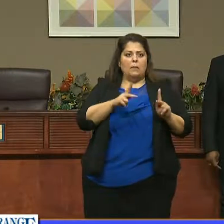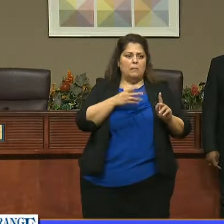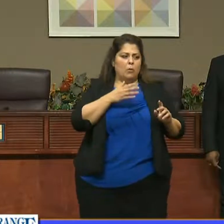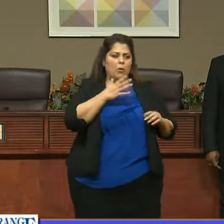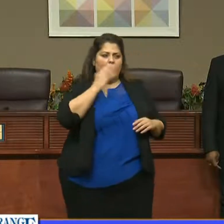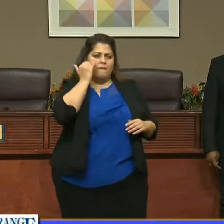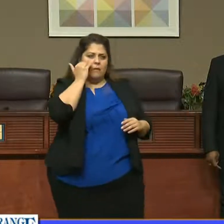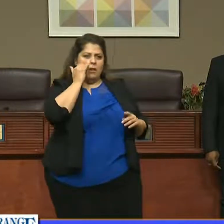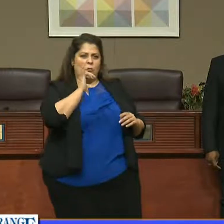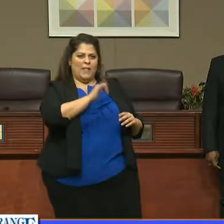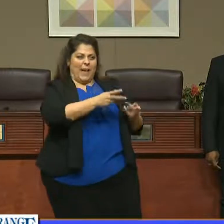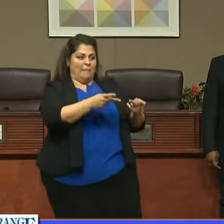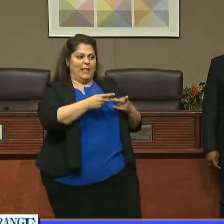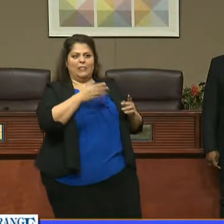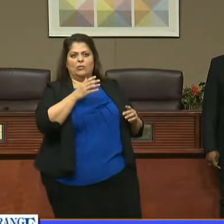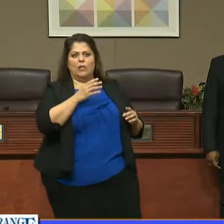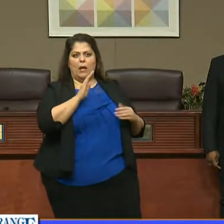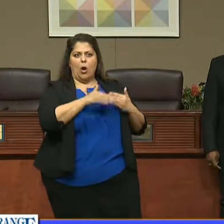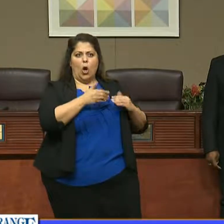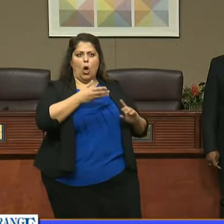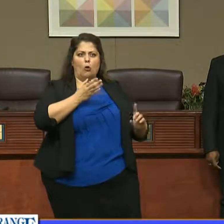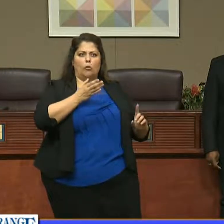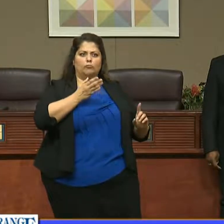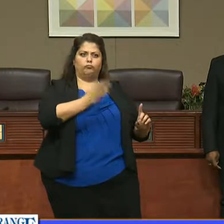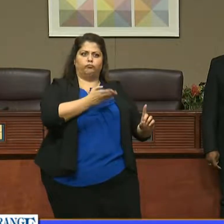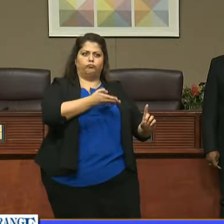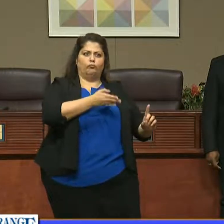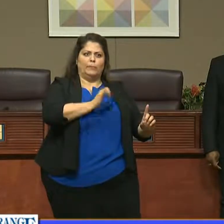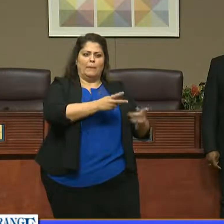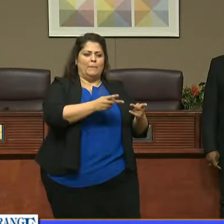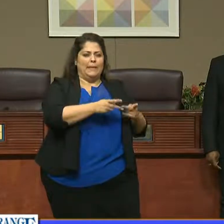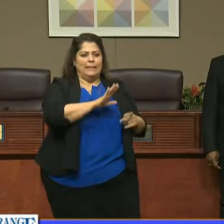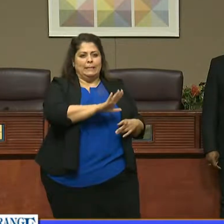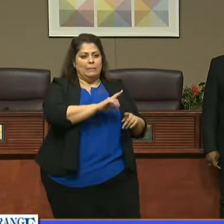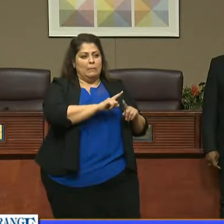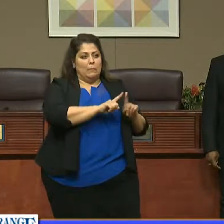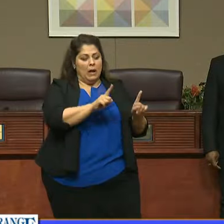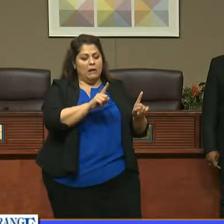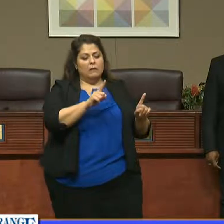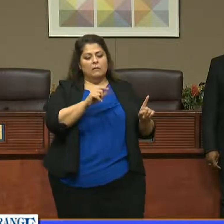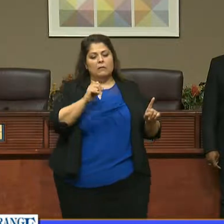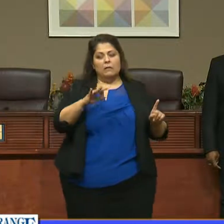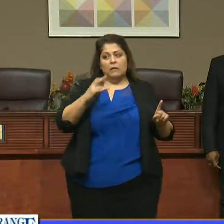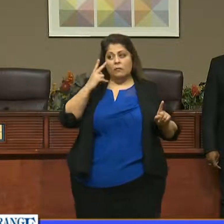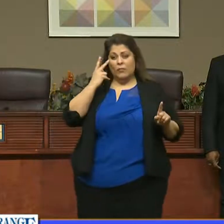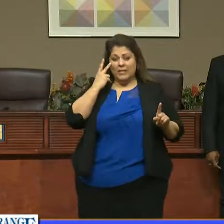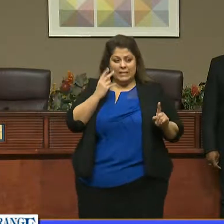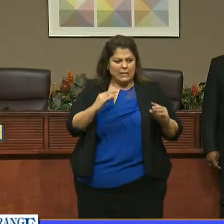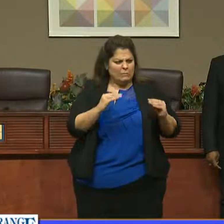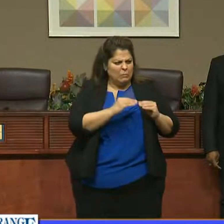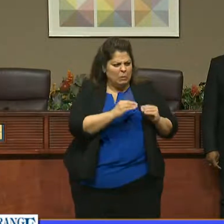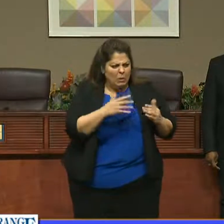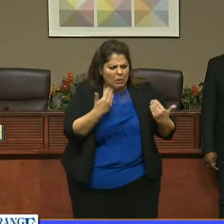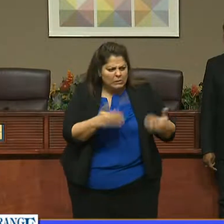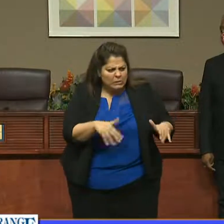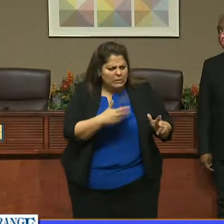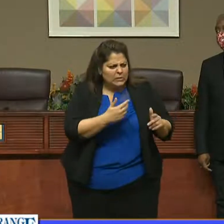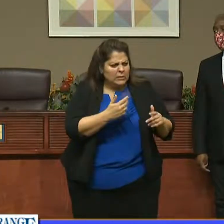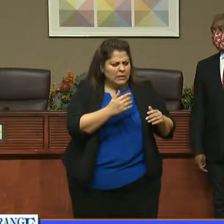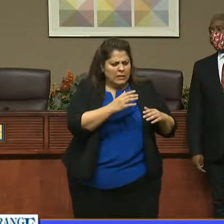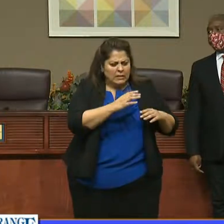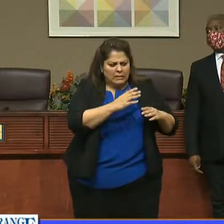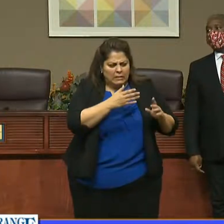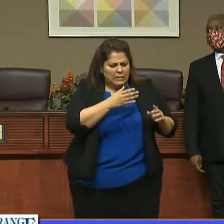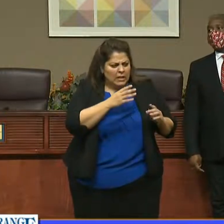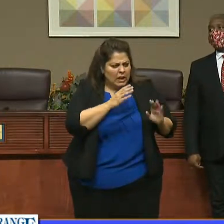more familiar with. So if we see that is real need and things continue to be this way, we will increase